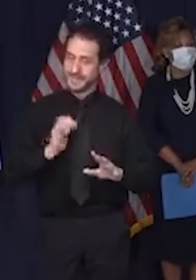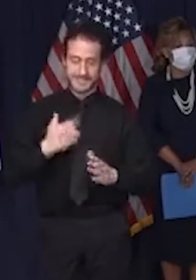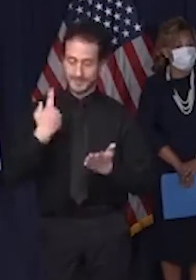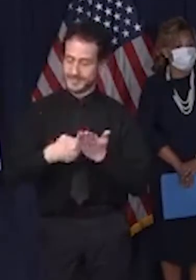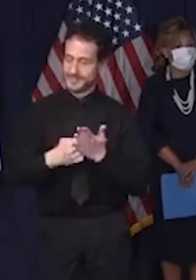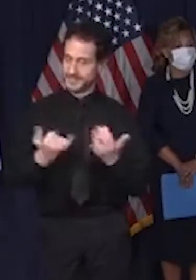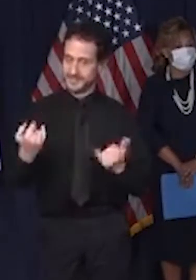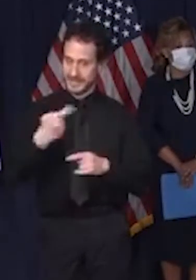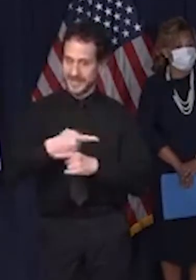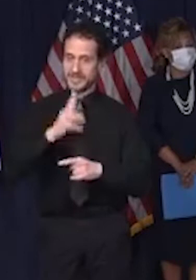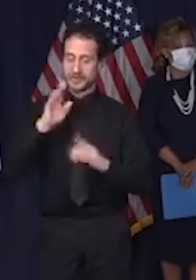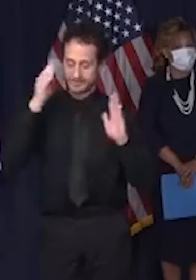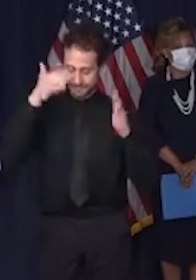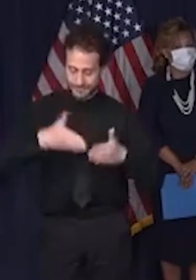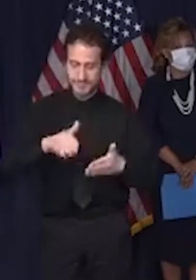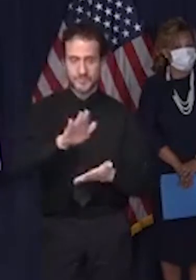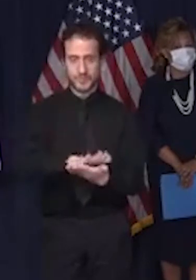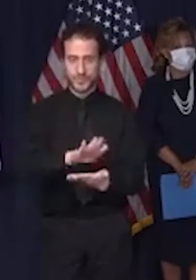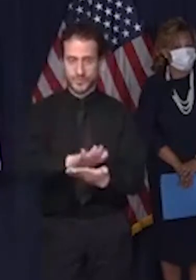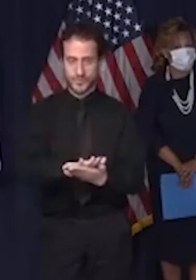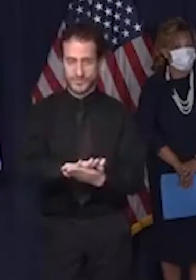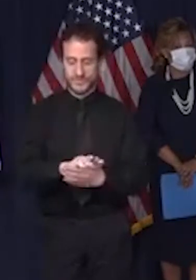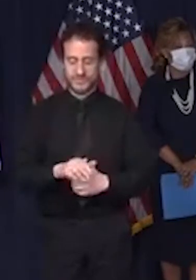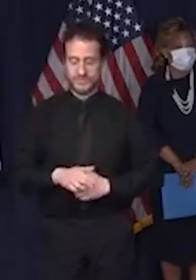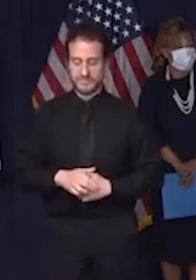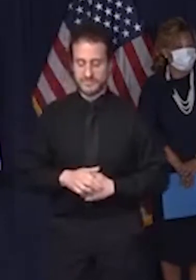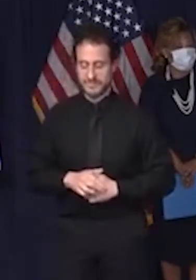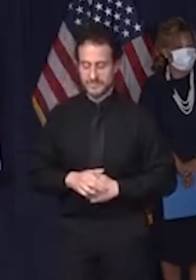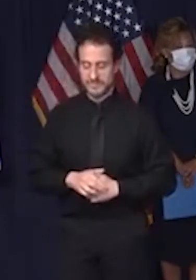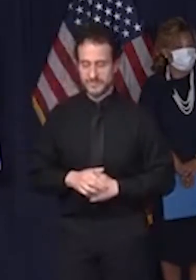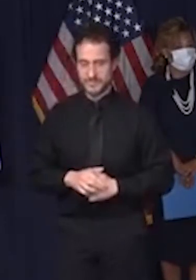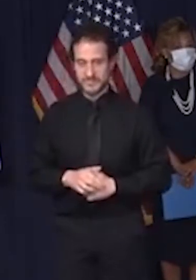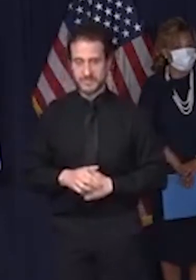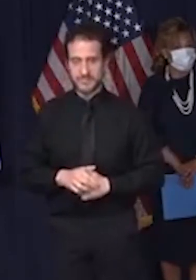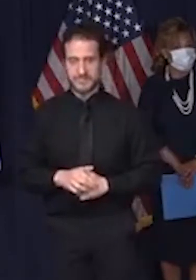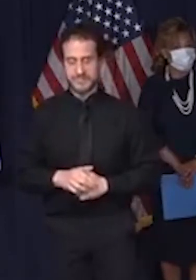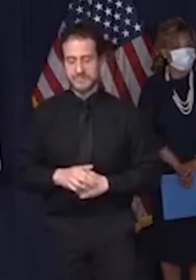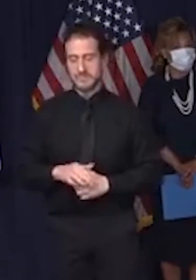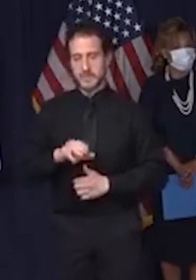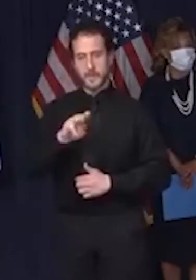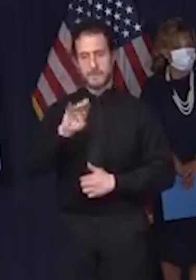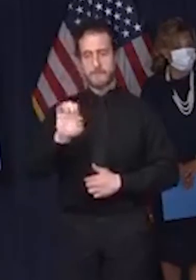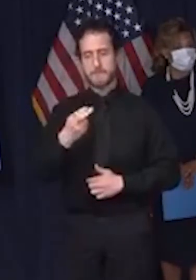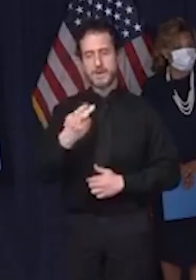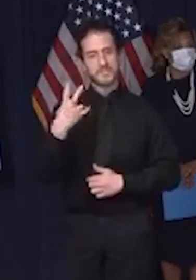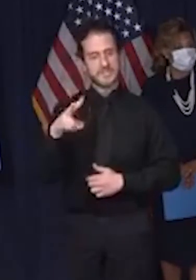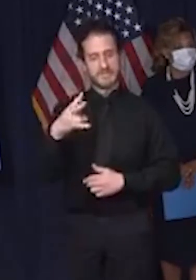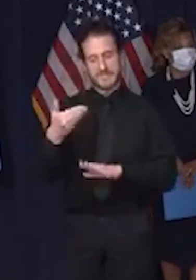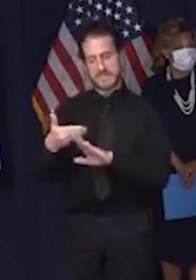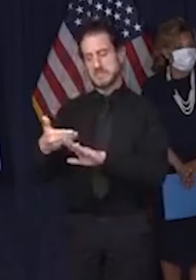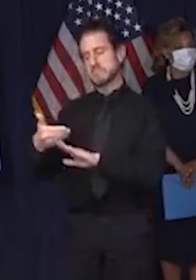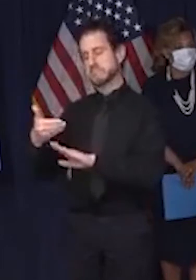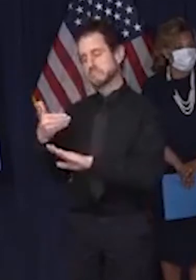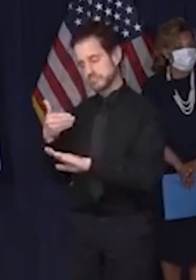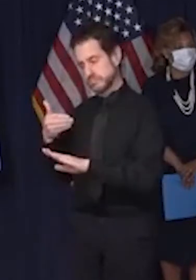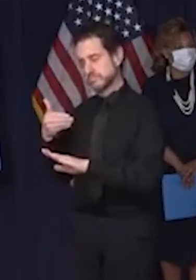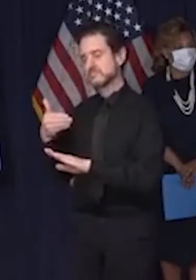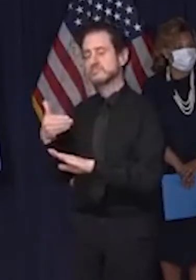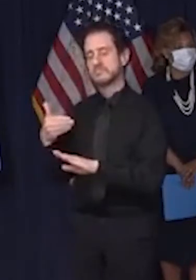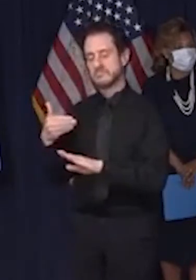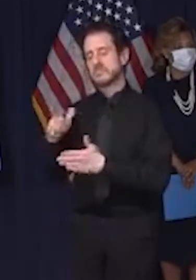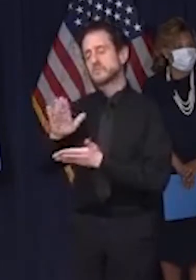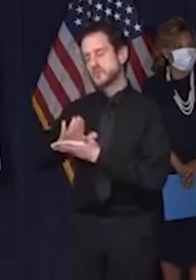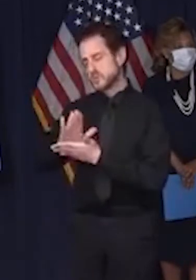centers around our schools. Up until March 17th, your average school day saw